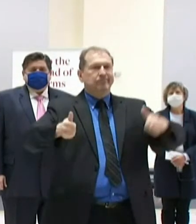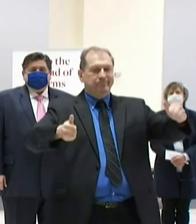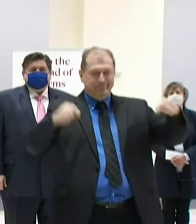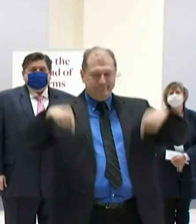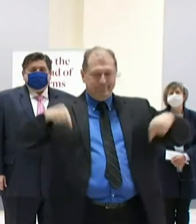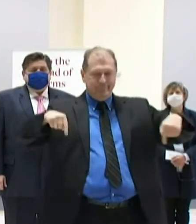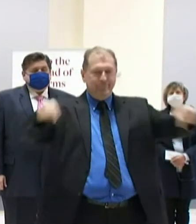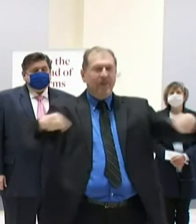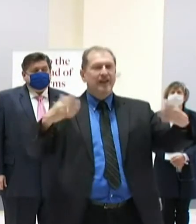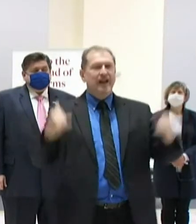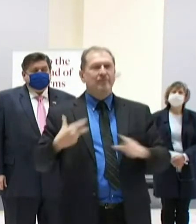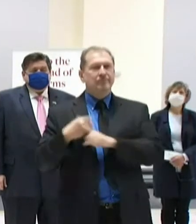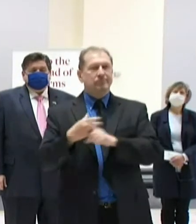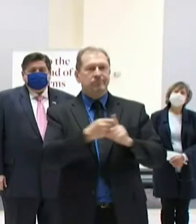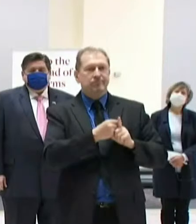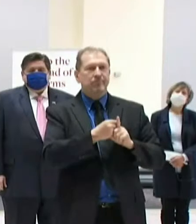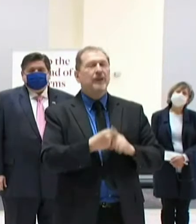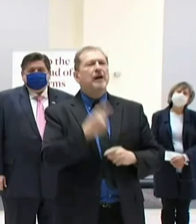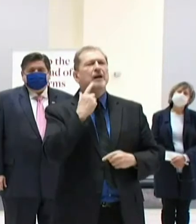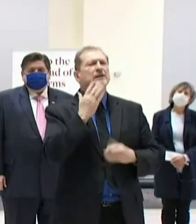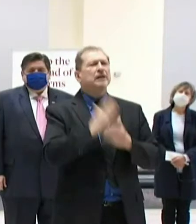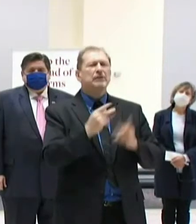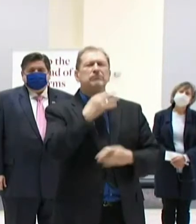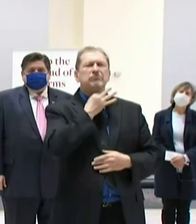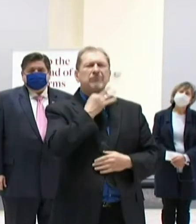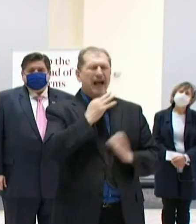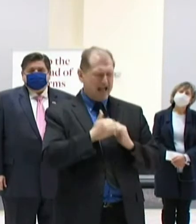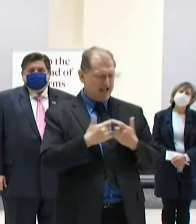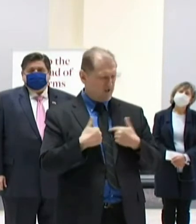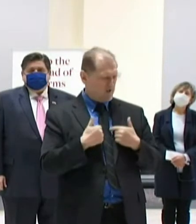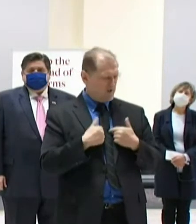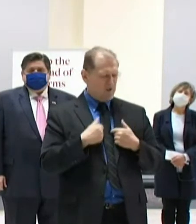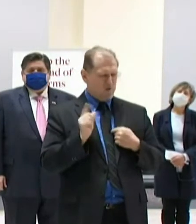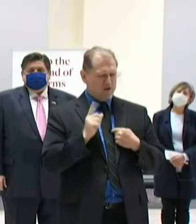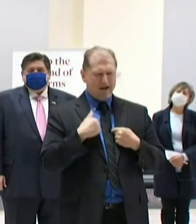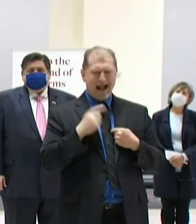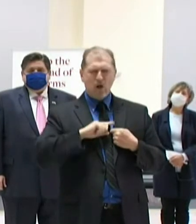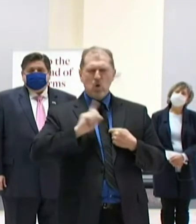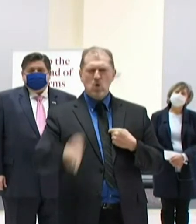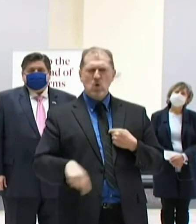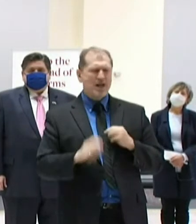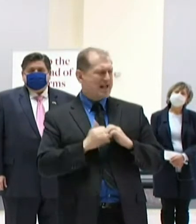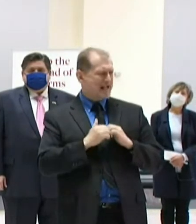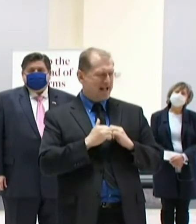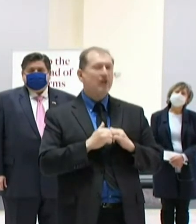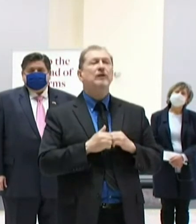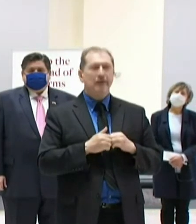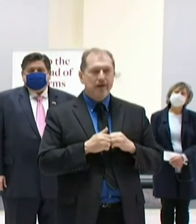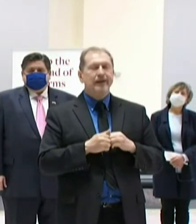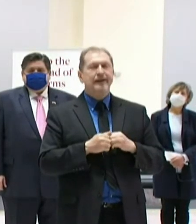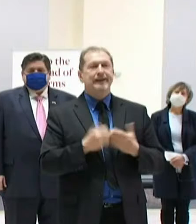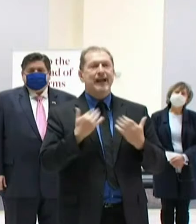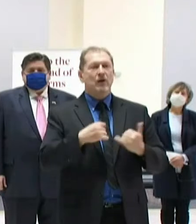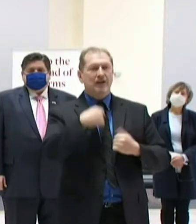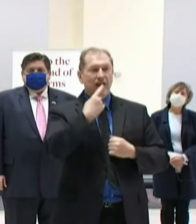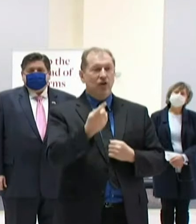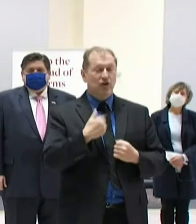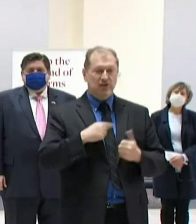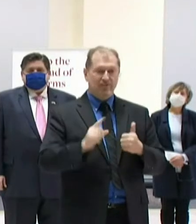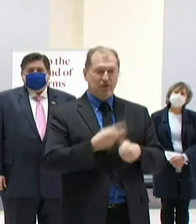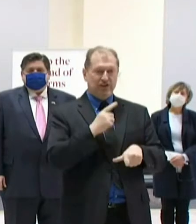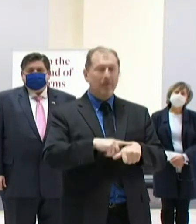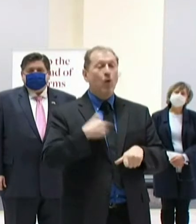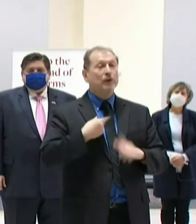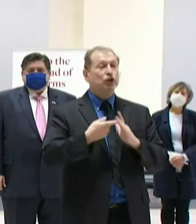we have is, how do we get the vaccine? As the governor has indicated, for the first time since we started vaccinating folks in